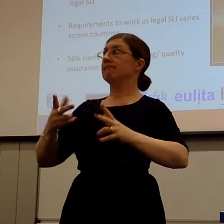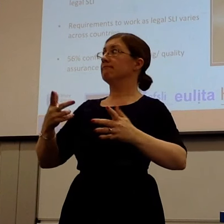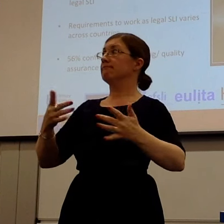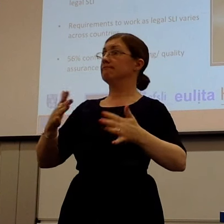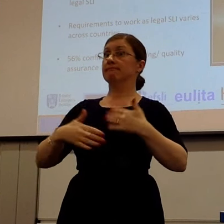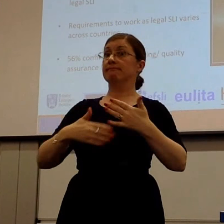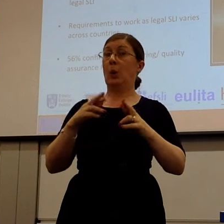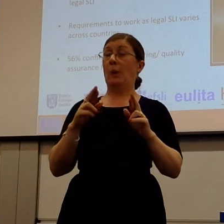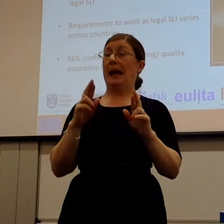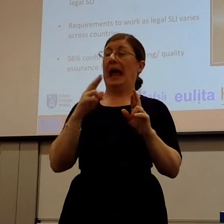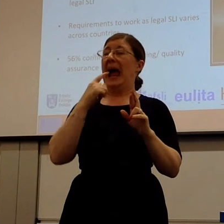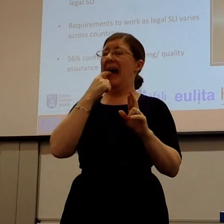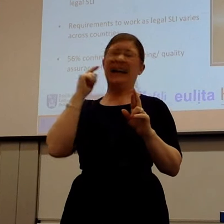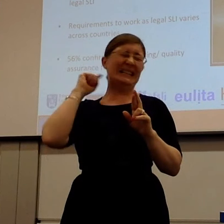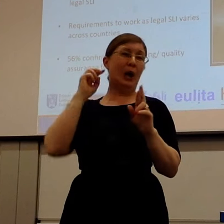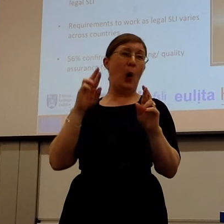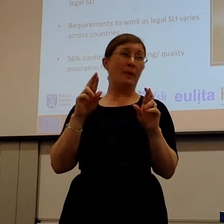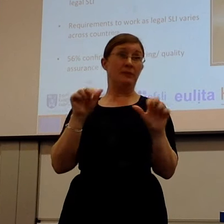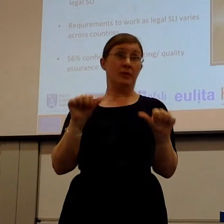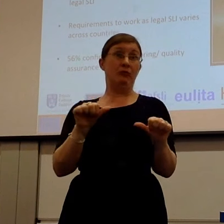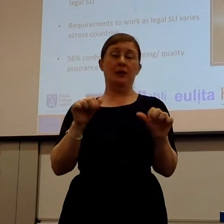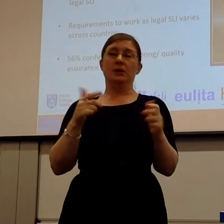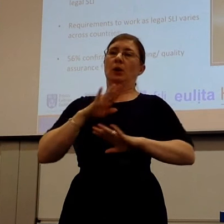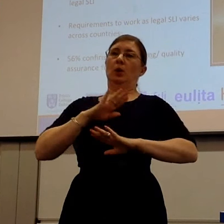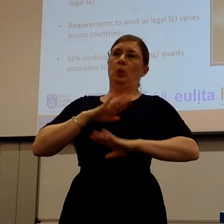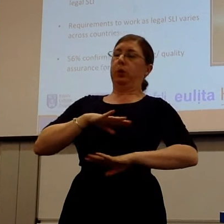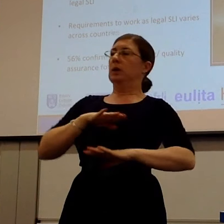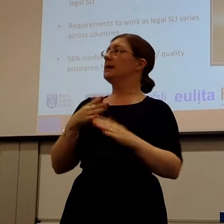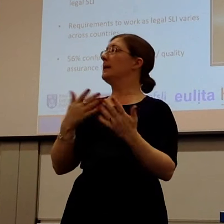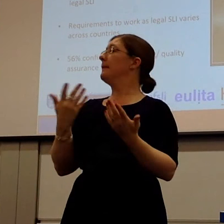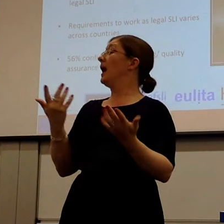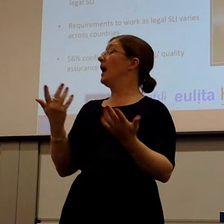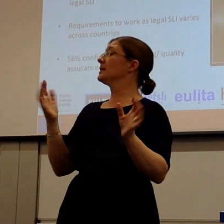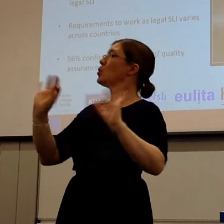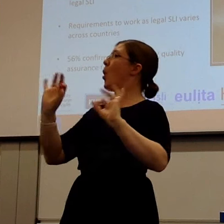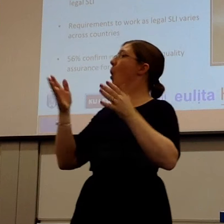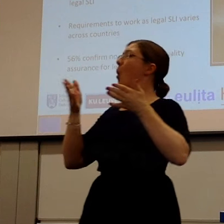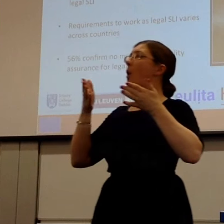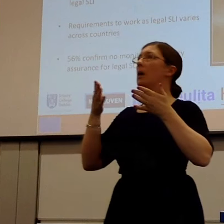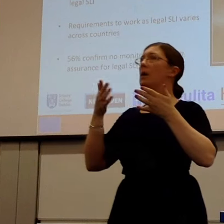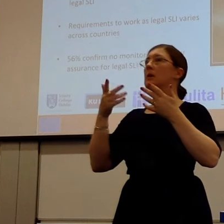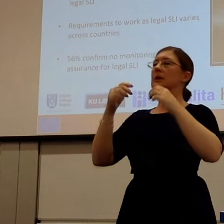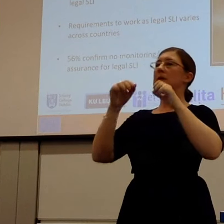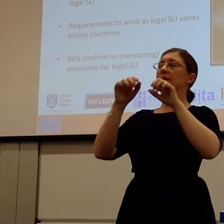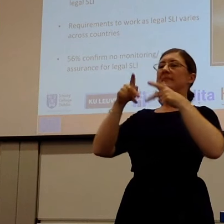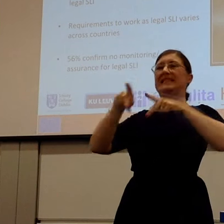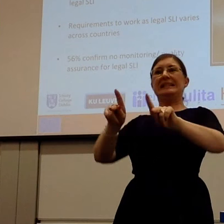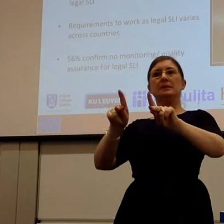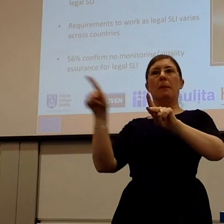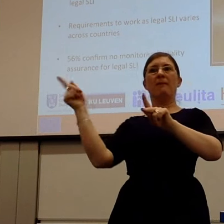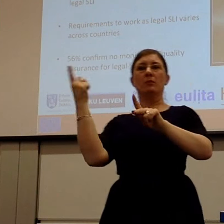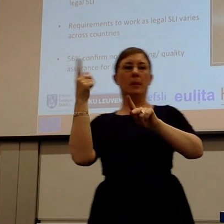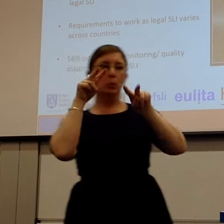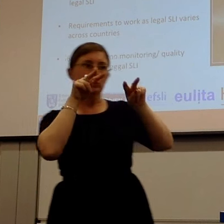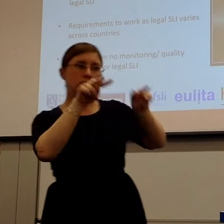didn't check their actual practice within the courtroom. They would just kind of hope that they were okay, and if there was no complaints, they would take that straight. But